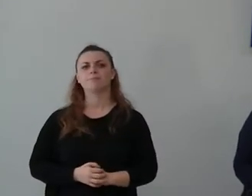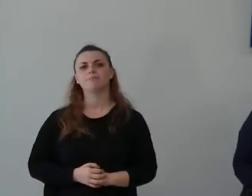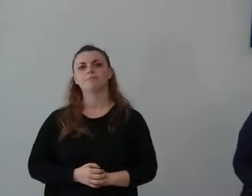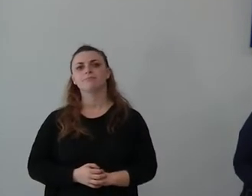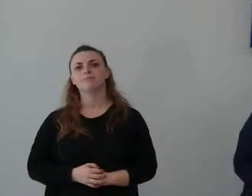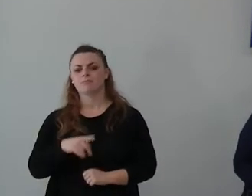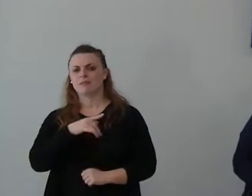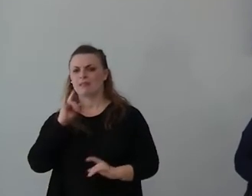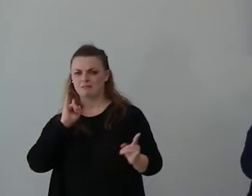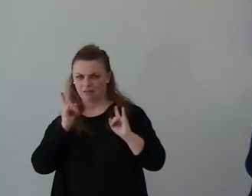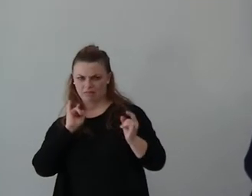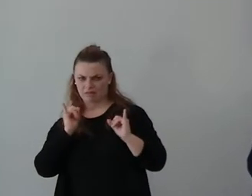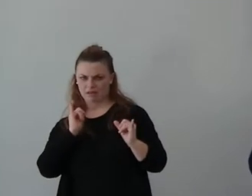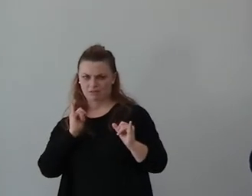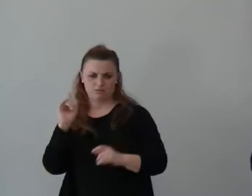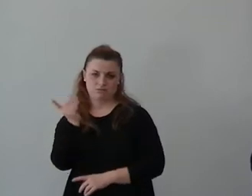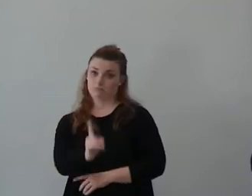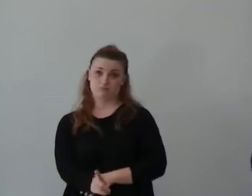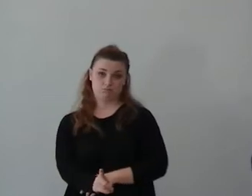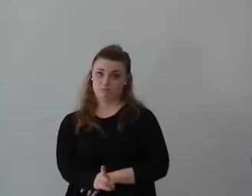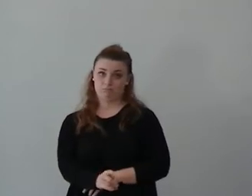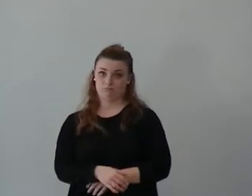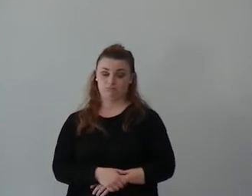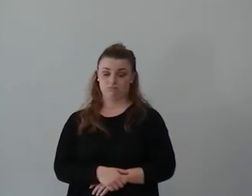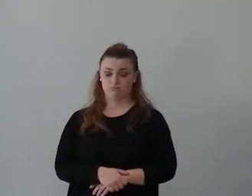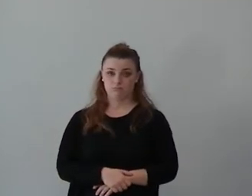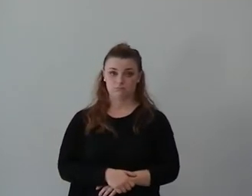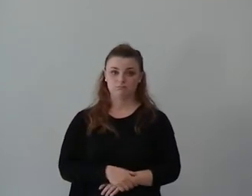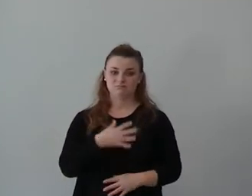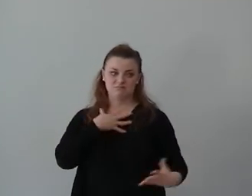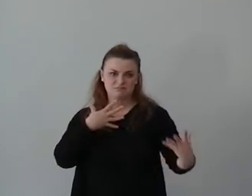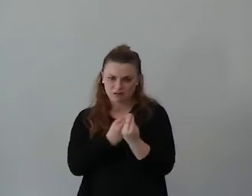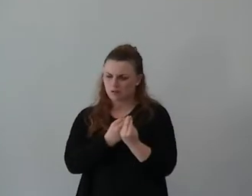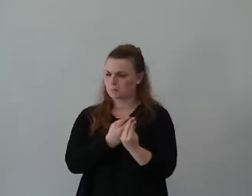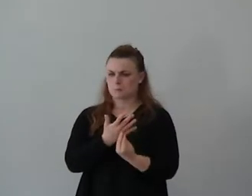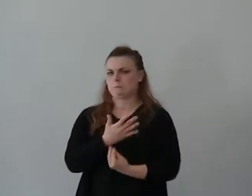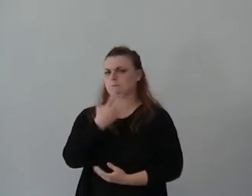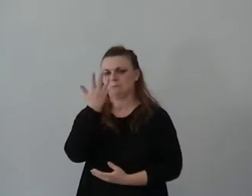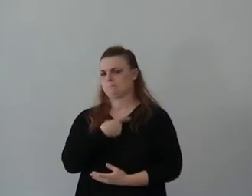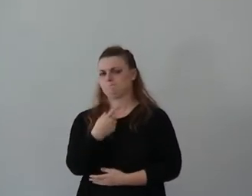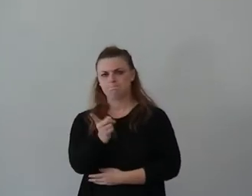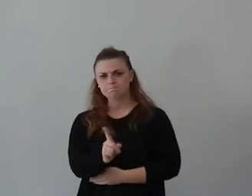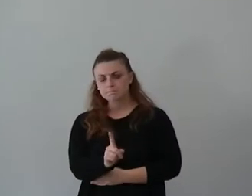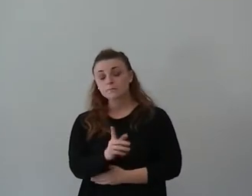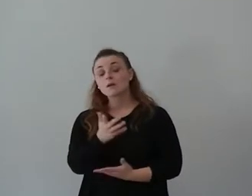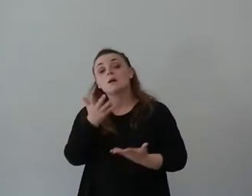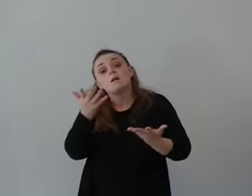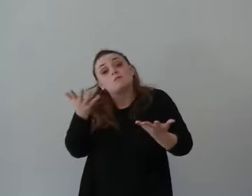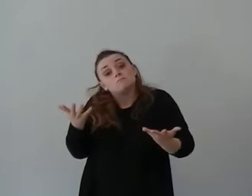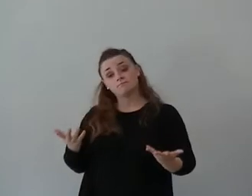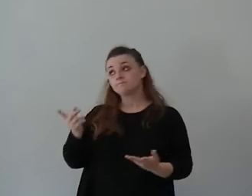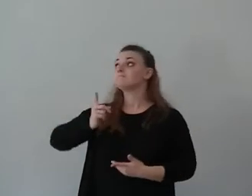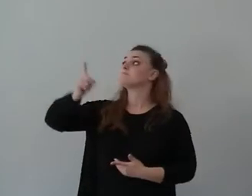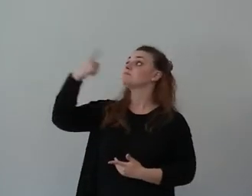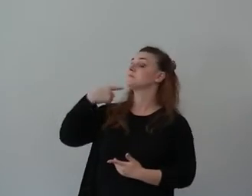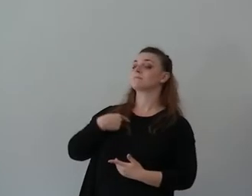molto divertente per me stare in compagnia con lei. But God told me I needed to be her friend. Ma Dio mi aveva detto che dovevo